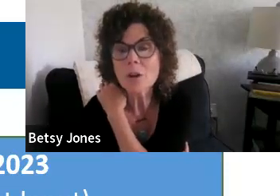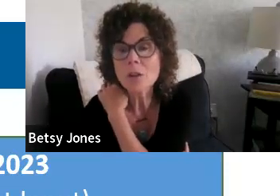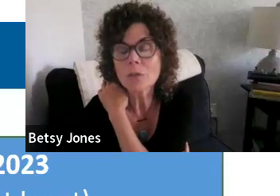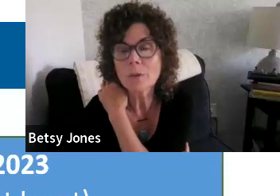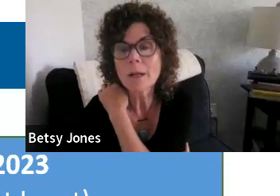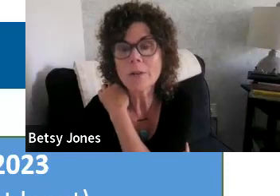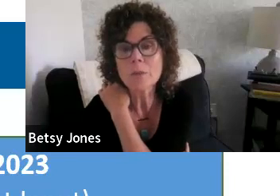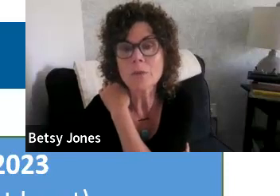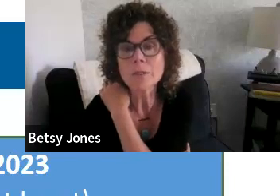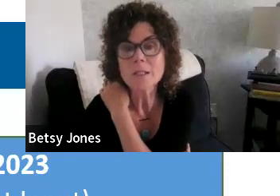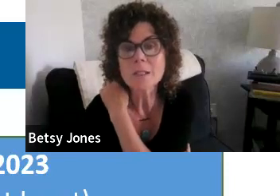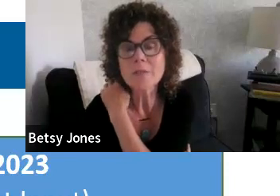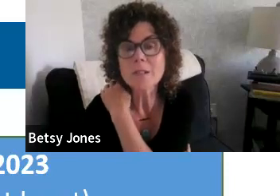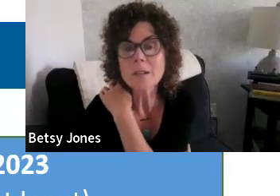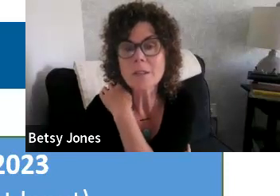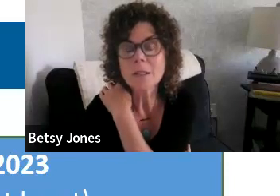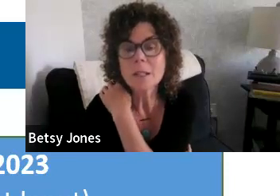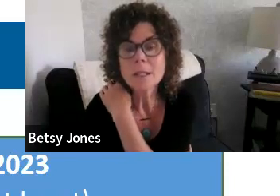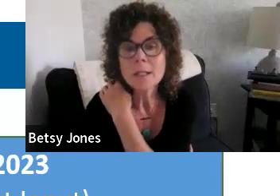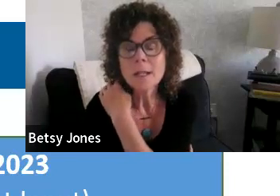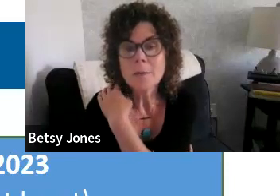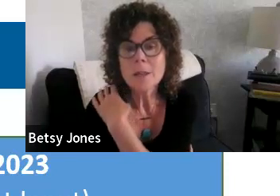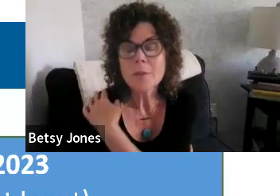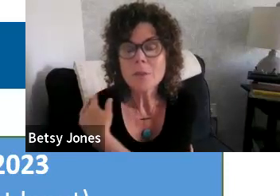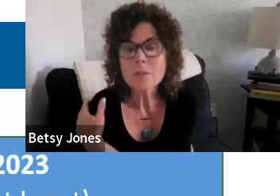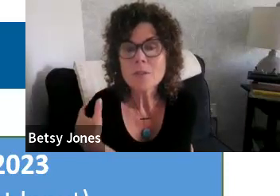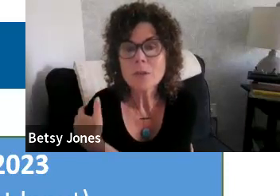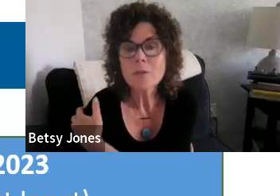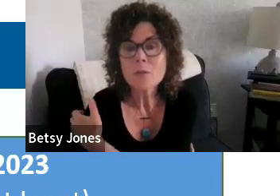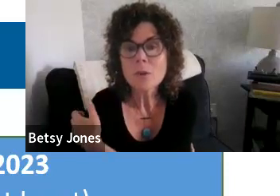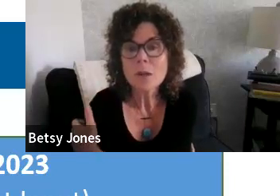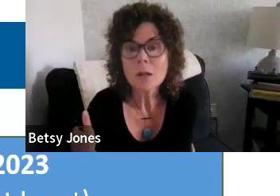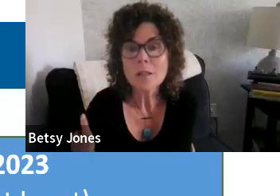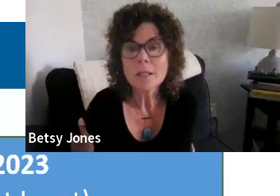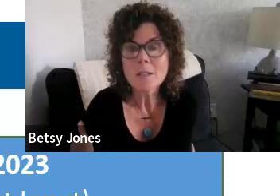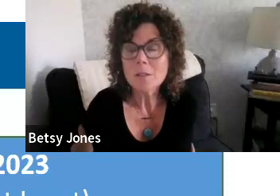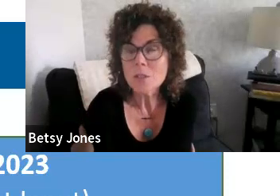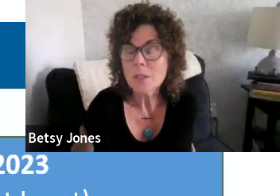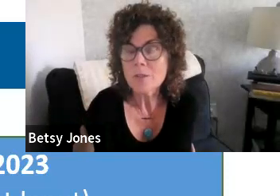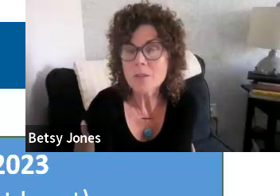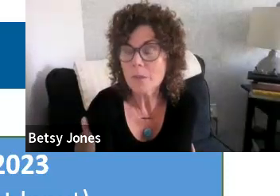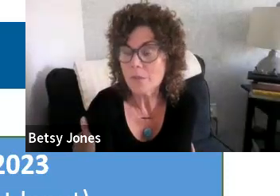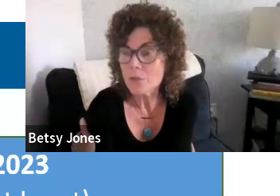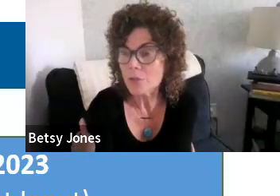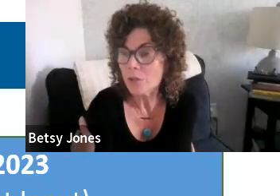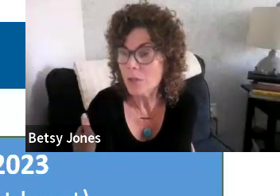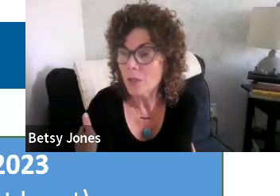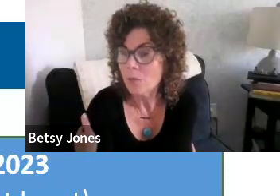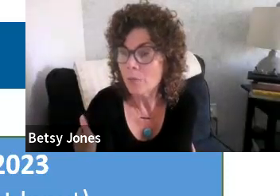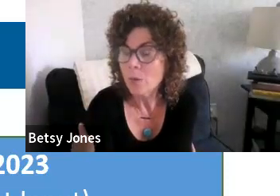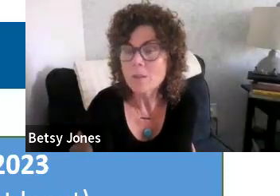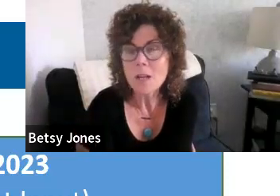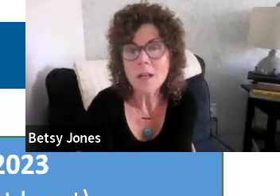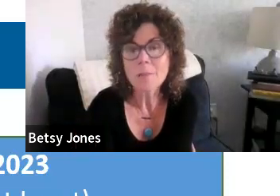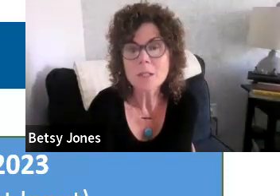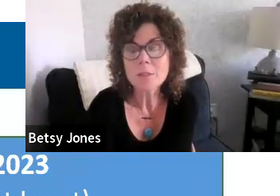recommendations called for by House Bill 1477. And the focus in 24 on technology and our system infrastructure will